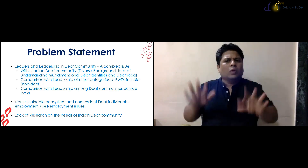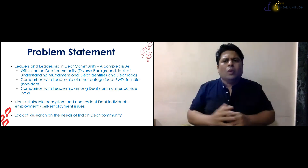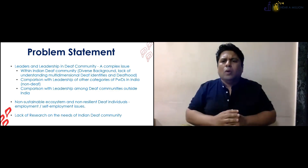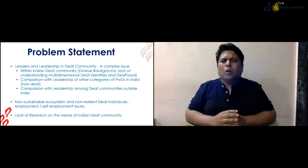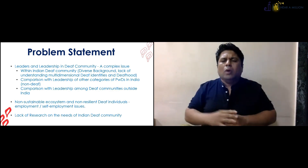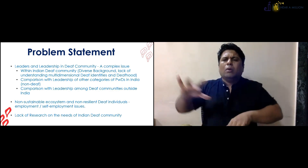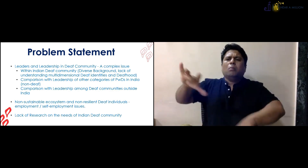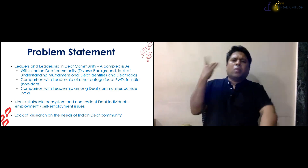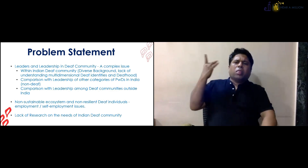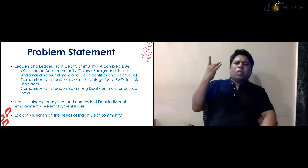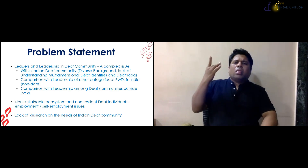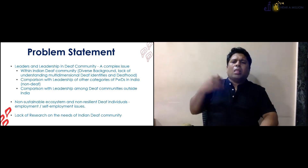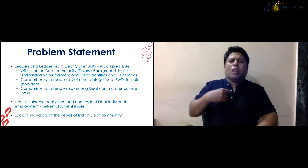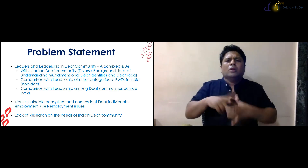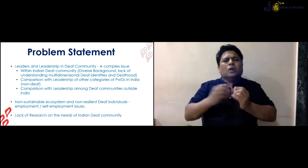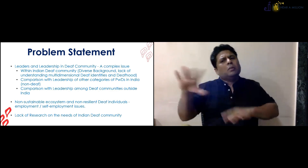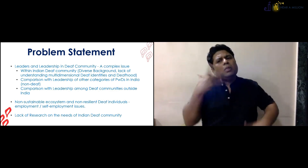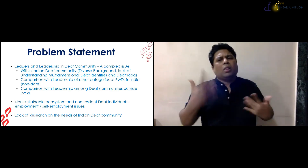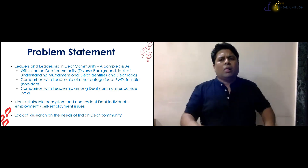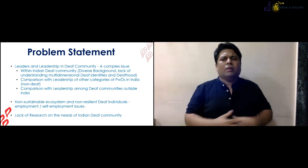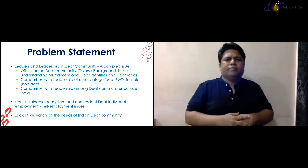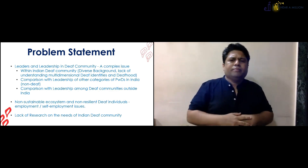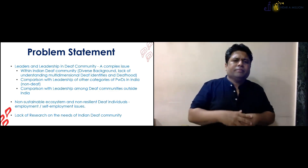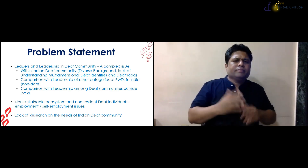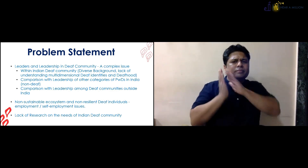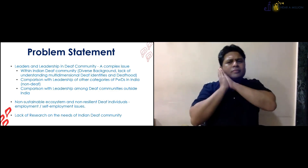where is the advocacy? Where is your part to fight